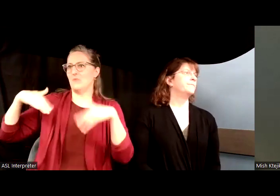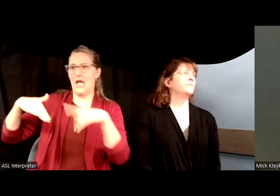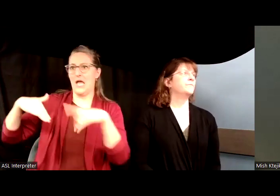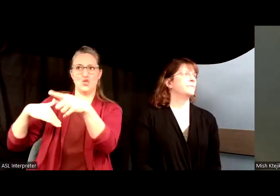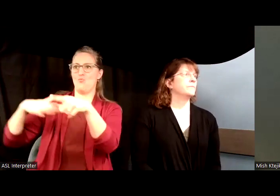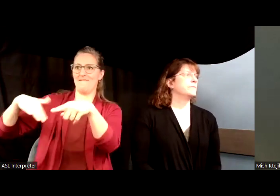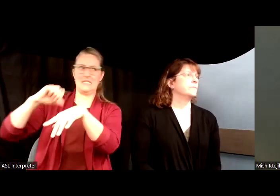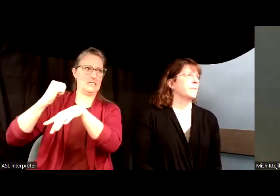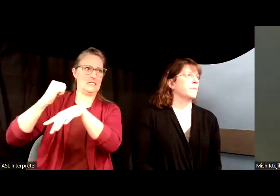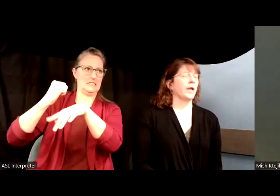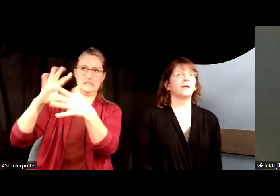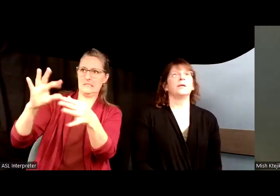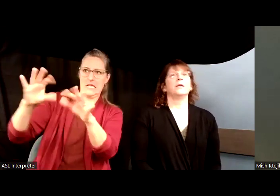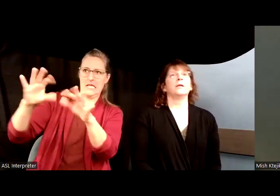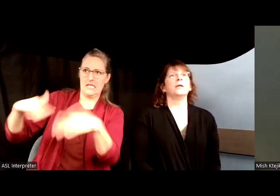so I don't know.